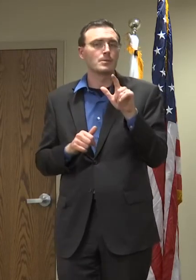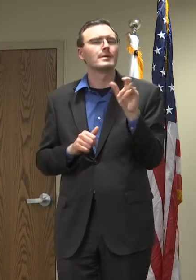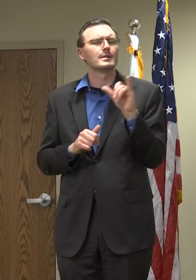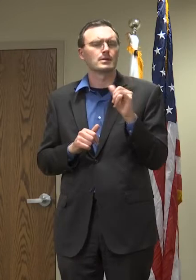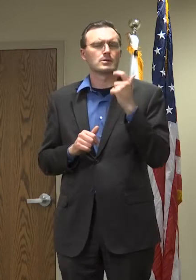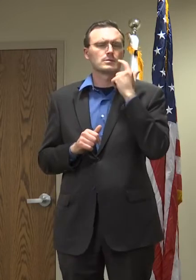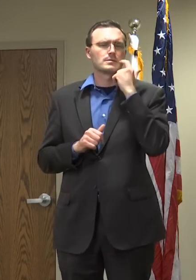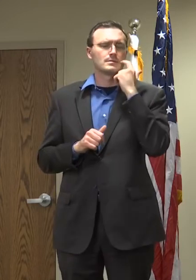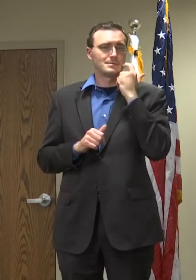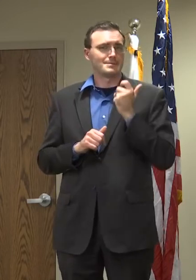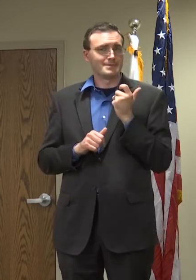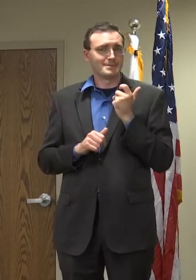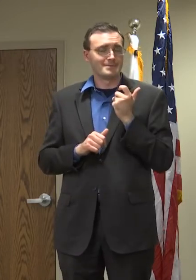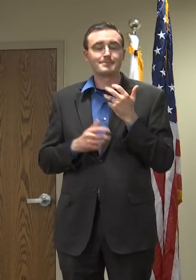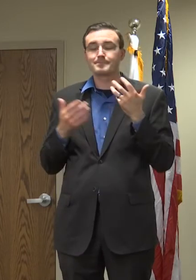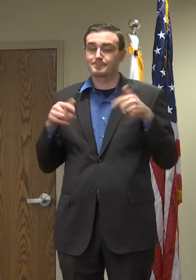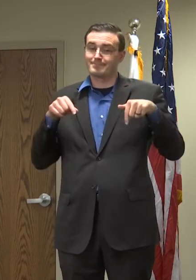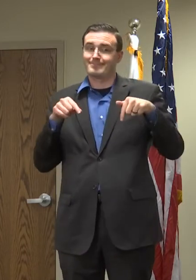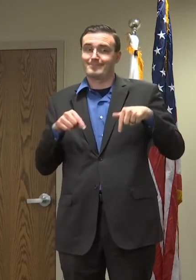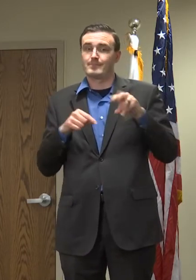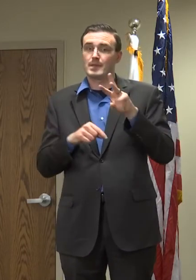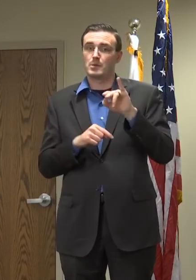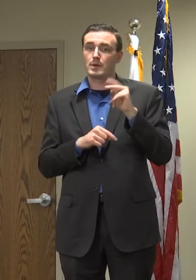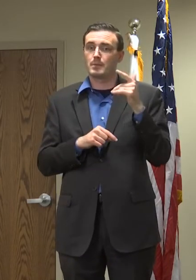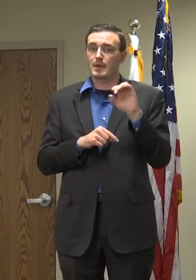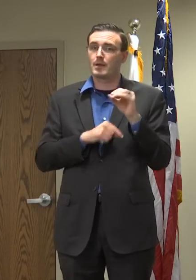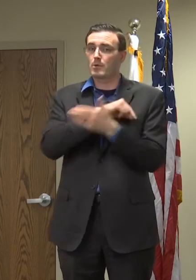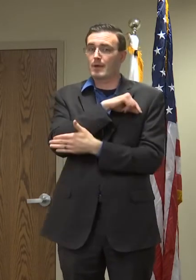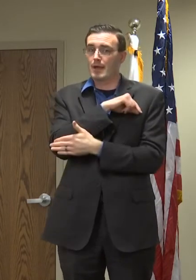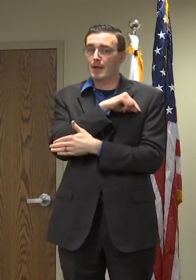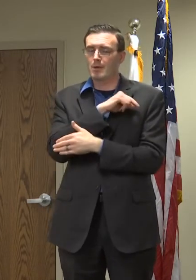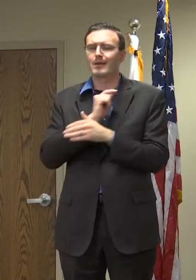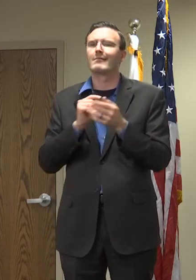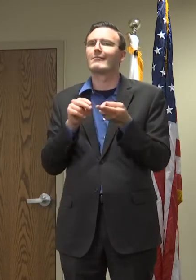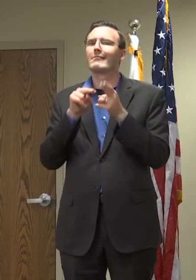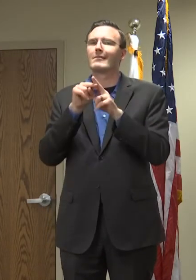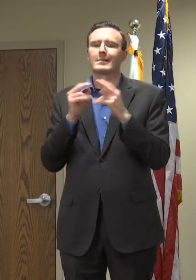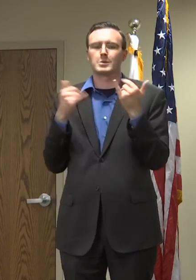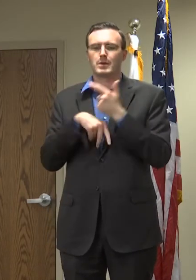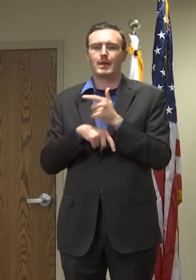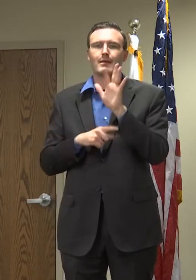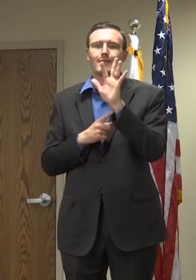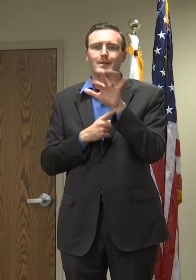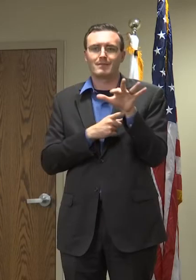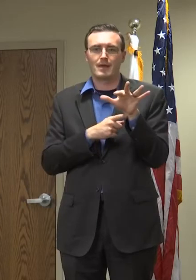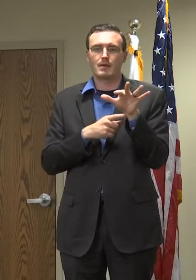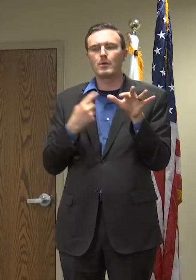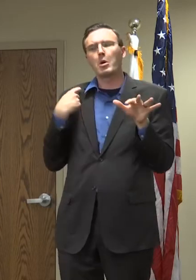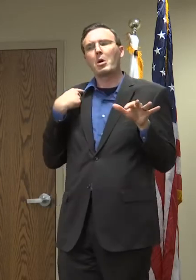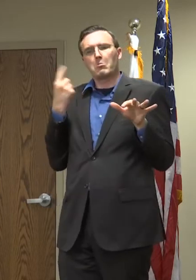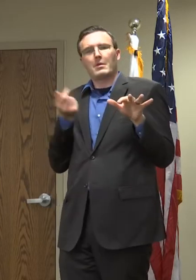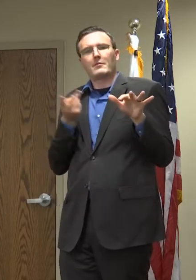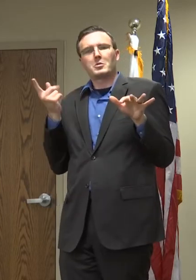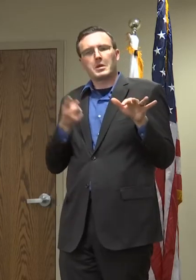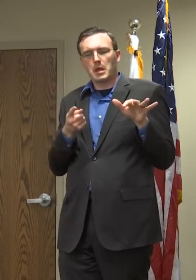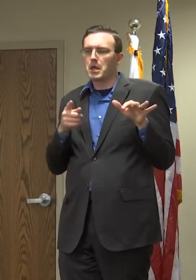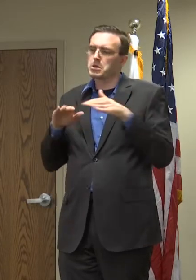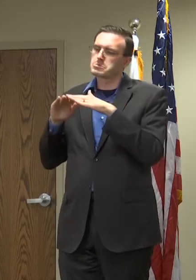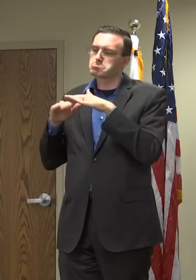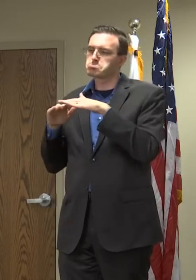announced 55 cases here. That's a strong increase from what we've been seeing in previous days. We had just